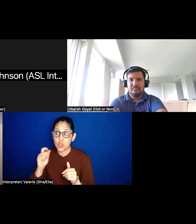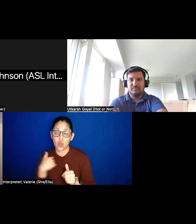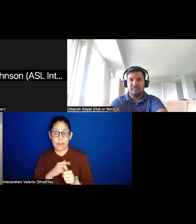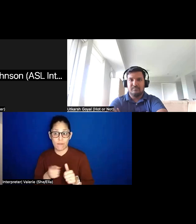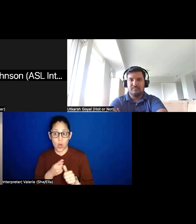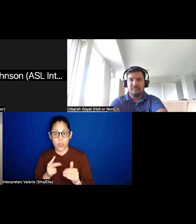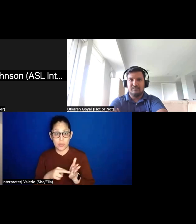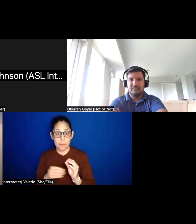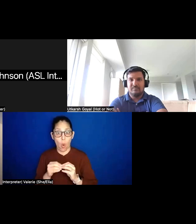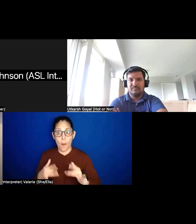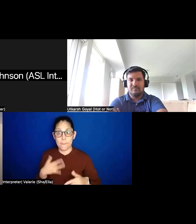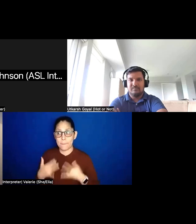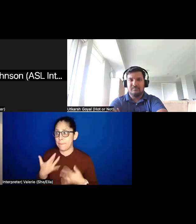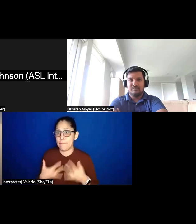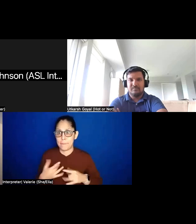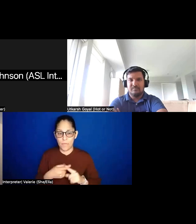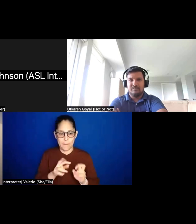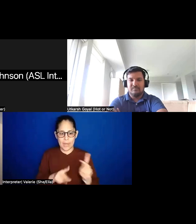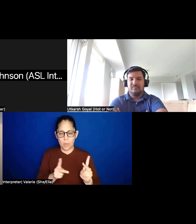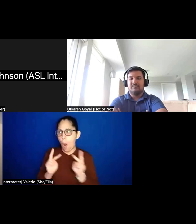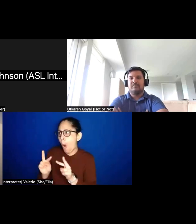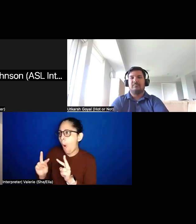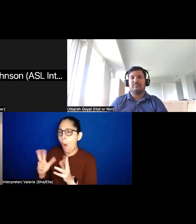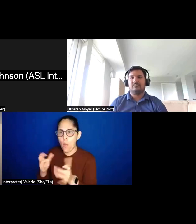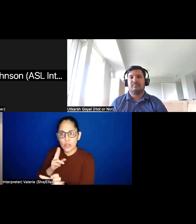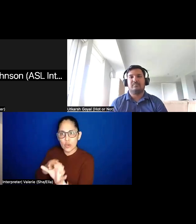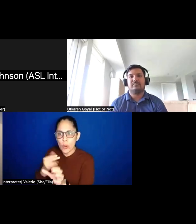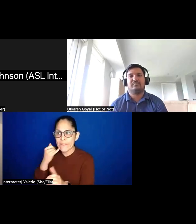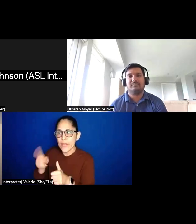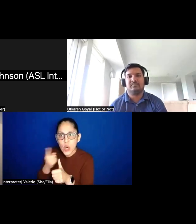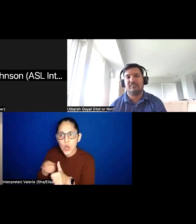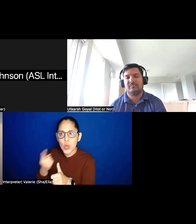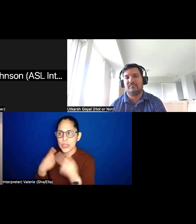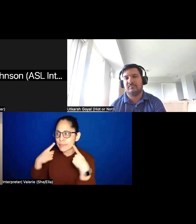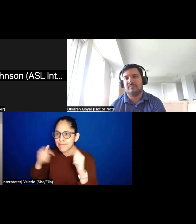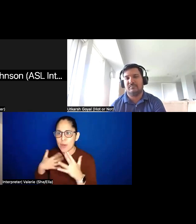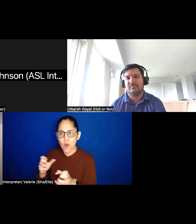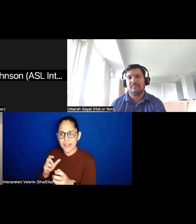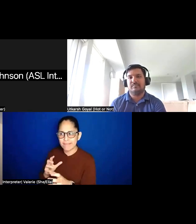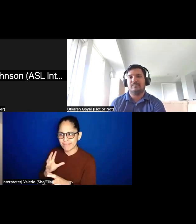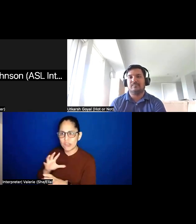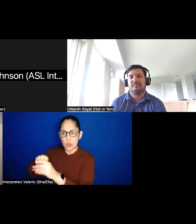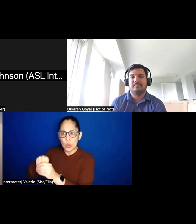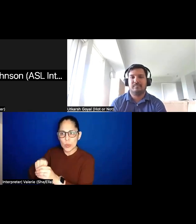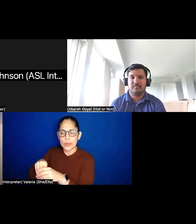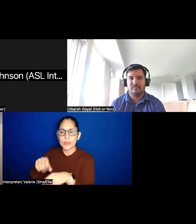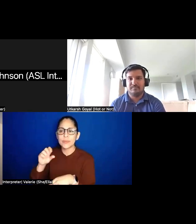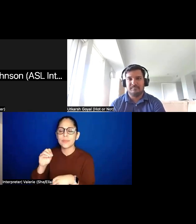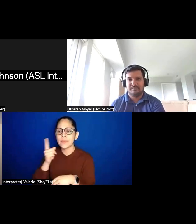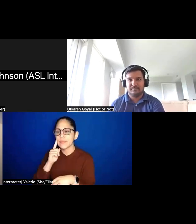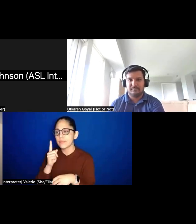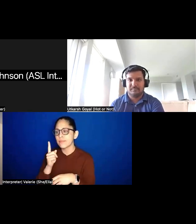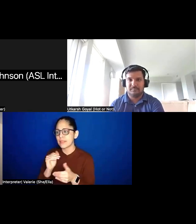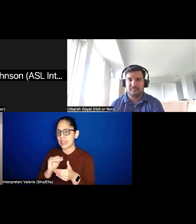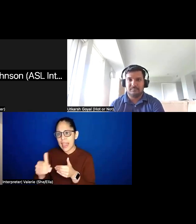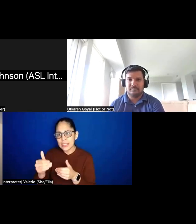hype. You know, people wanted to be on board with the first one to do this. And, you know, I think the next few will